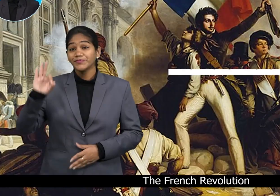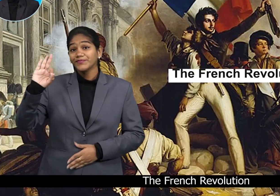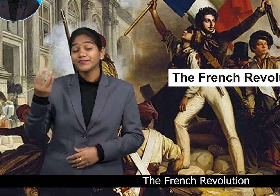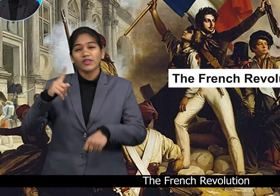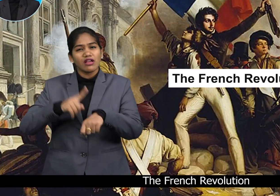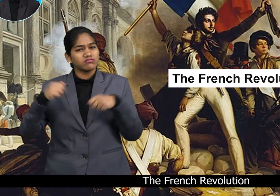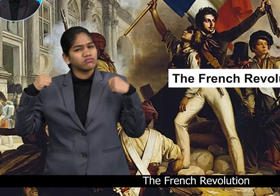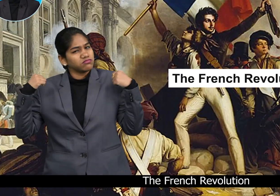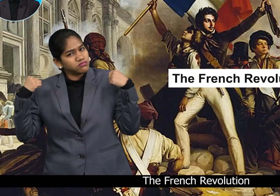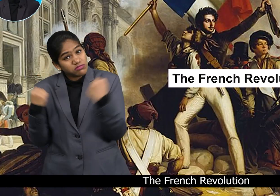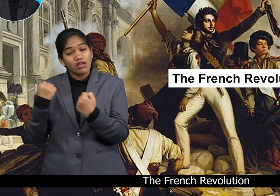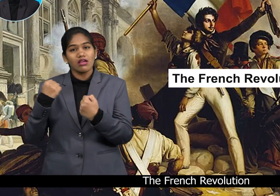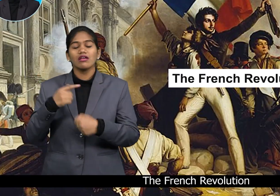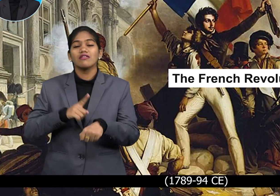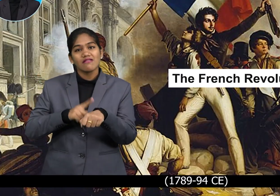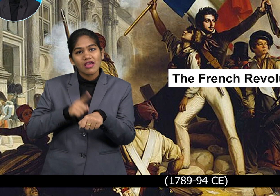The French Revolution,